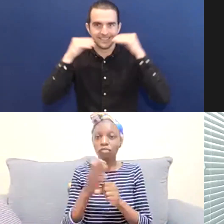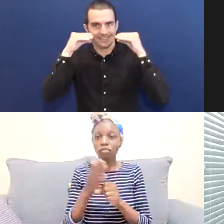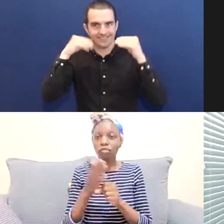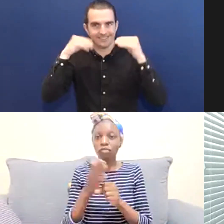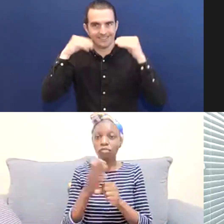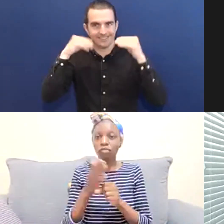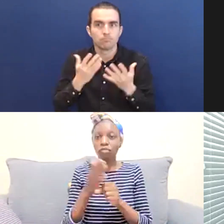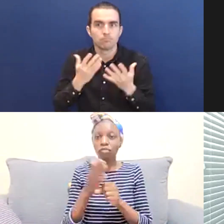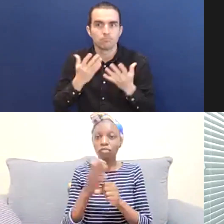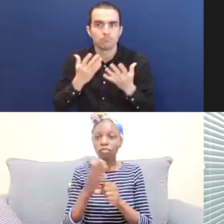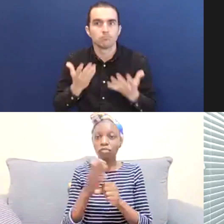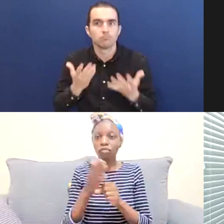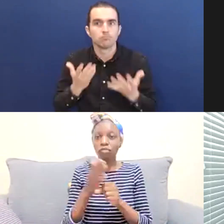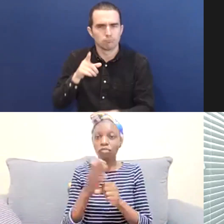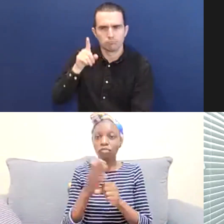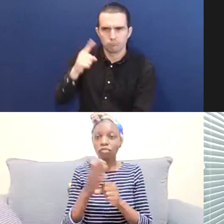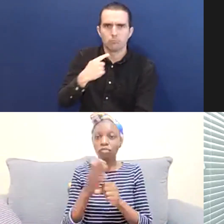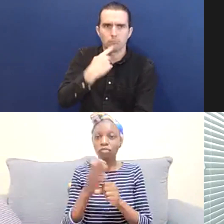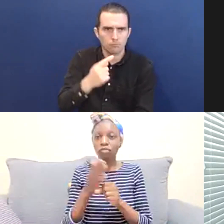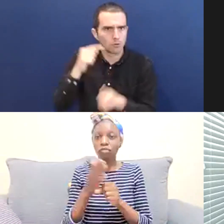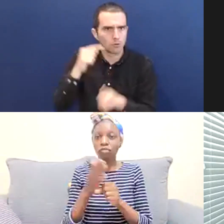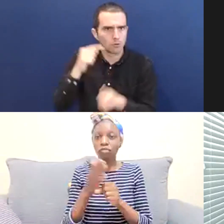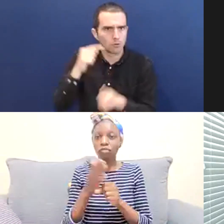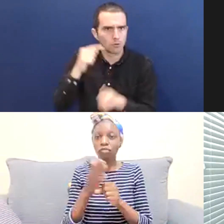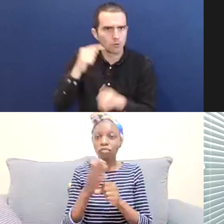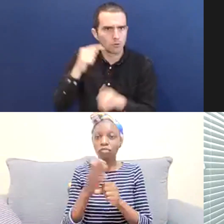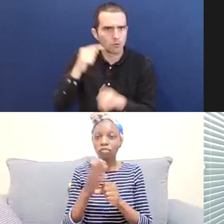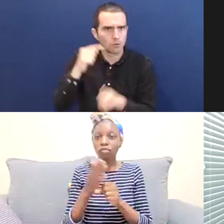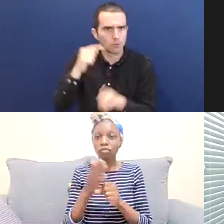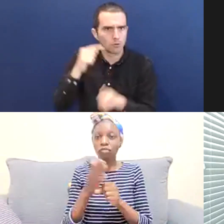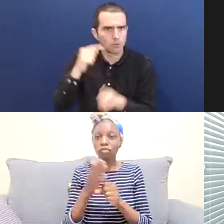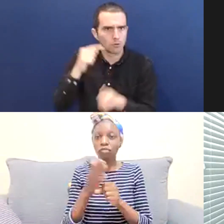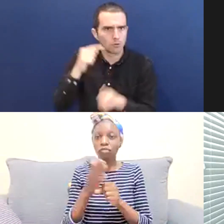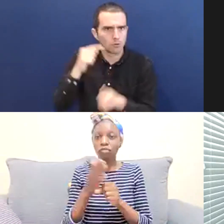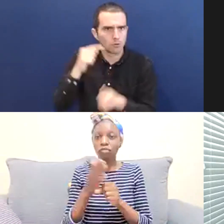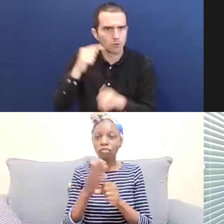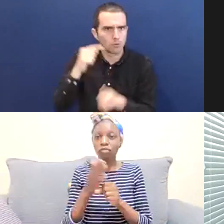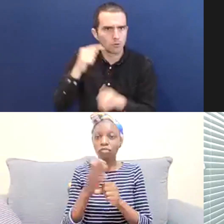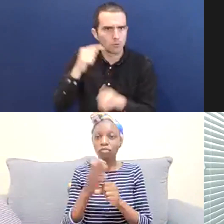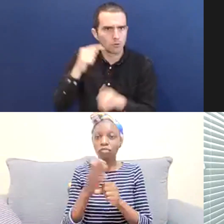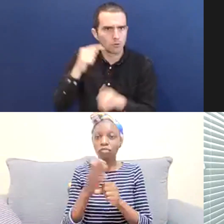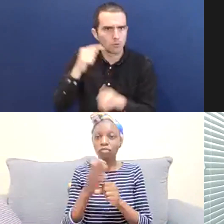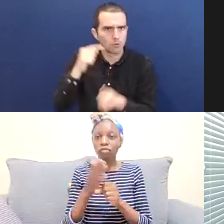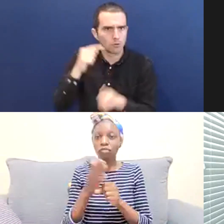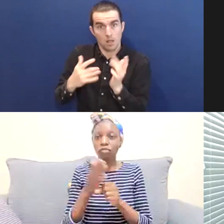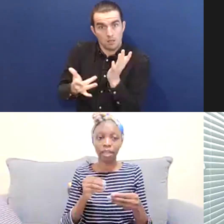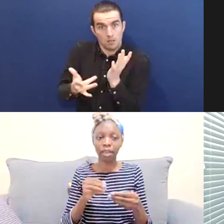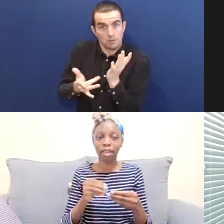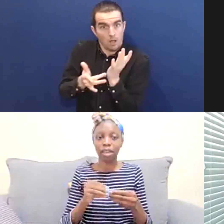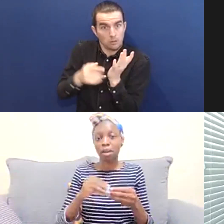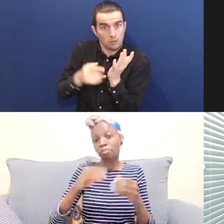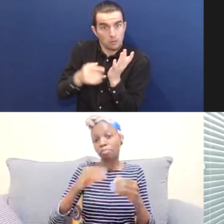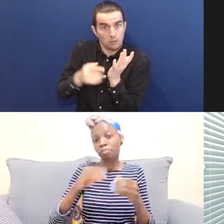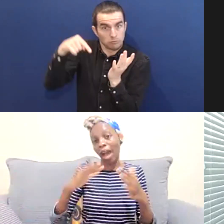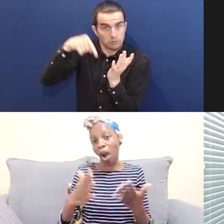us. I mean, digital technologies can be catalytic tools in realizing the right to education for children with disabilities by advancing both educational